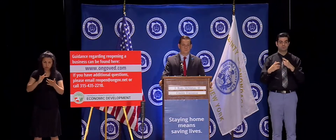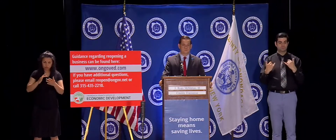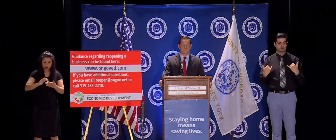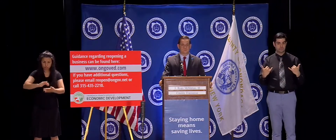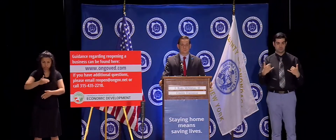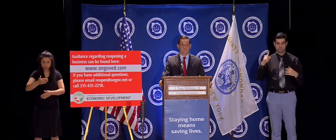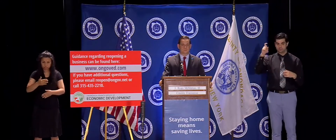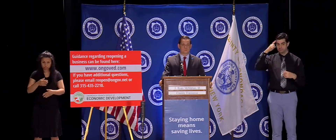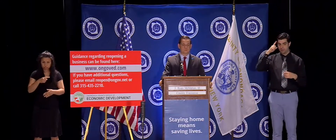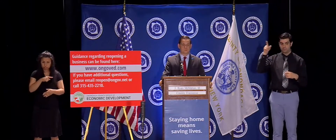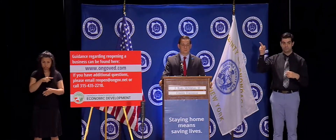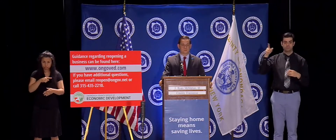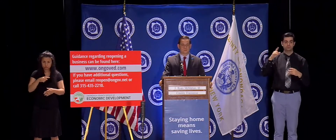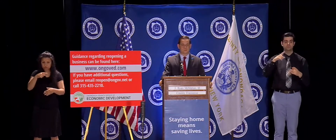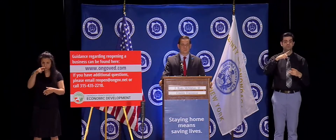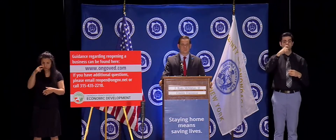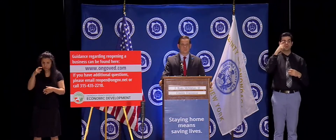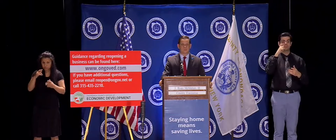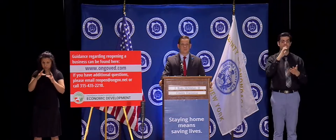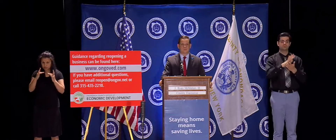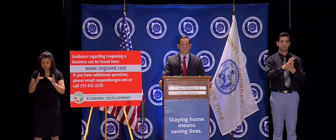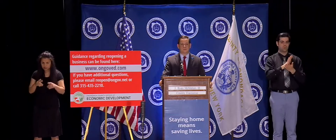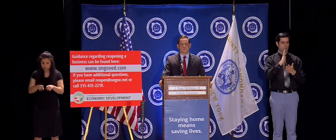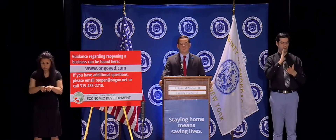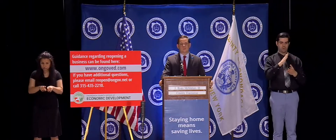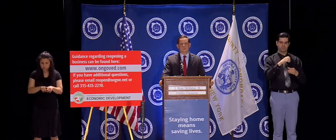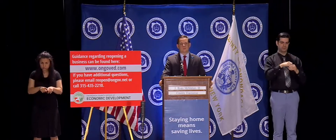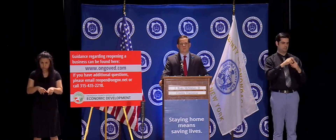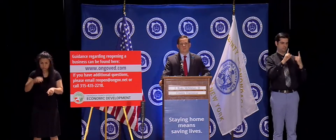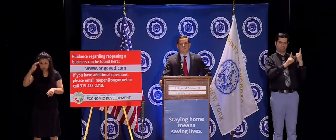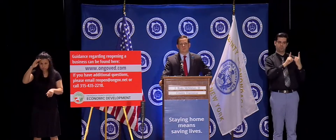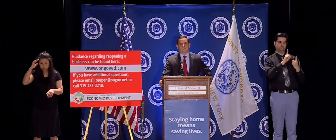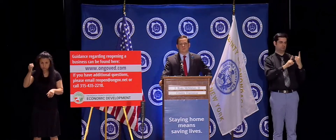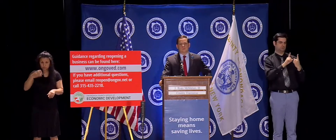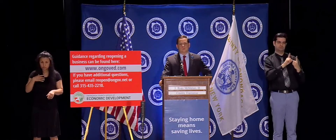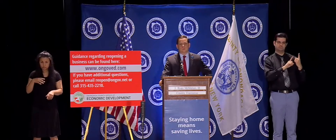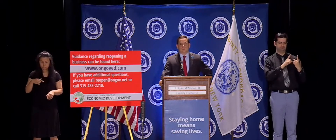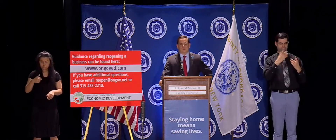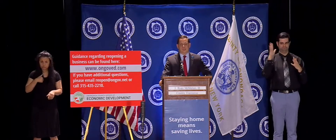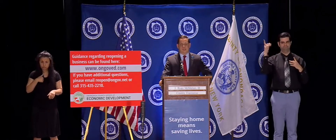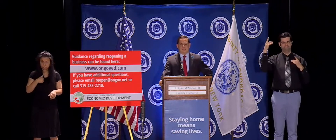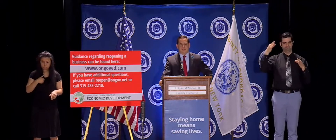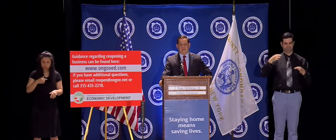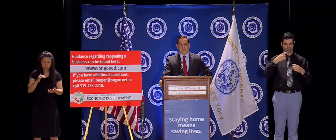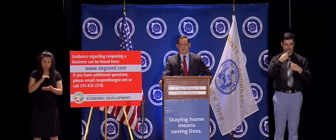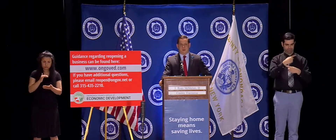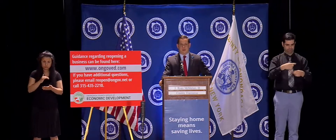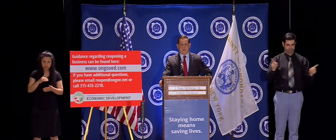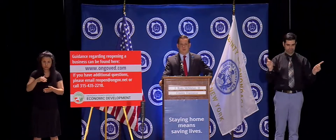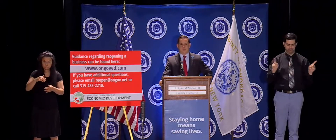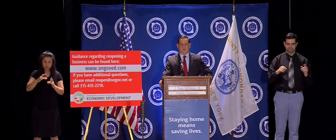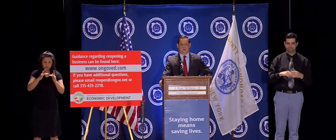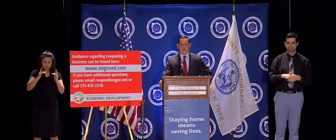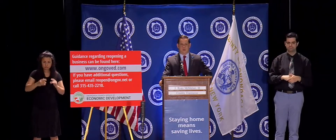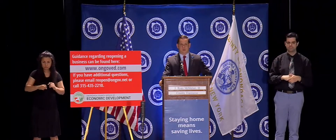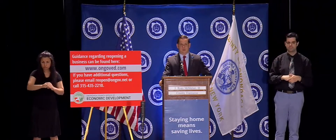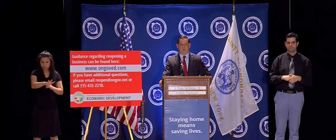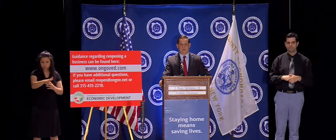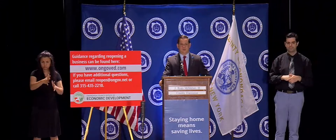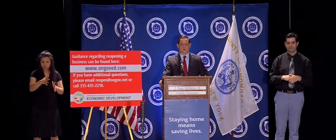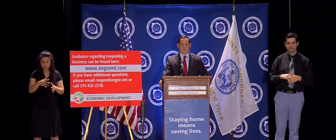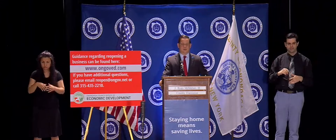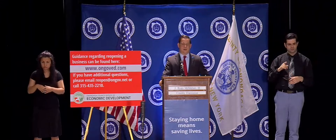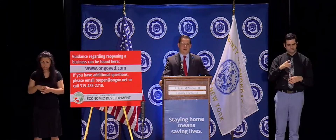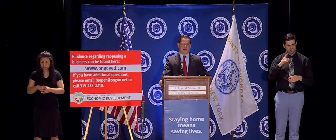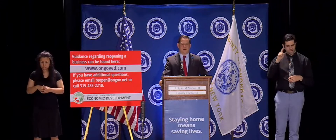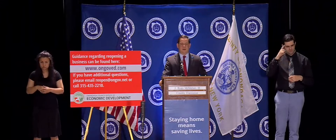And I mean, the governor said he wouldn't send his own kids to a summer camp. Do you have the same? Did he say summer camp or summer school? Summer